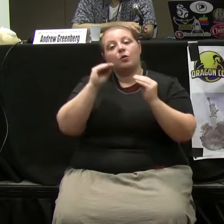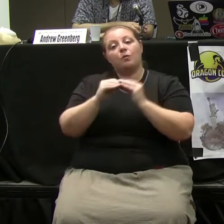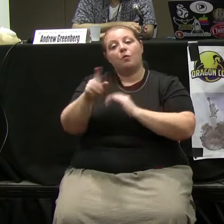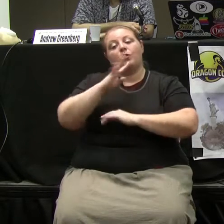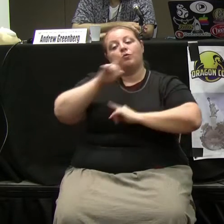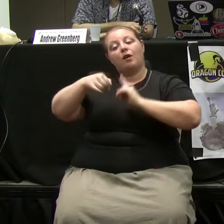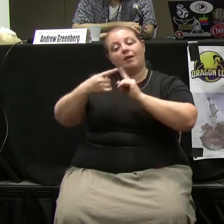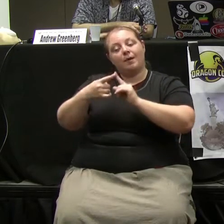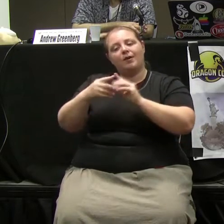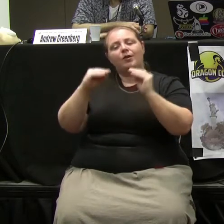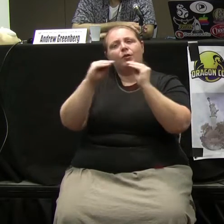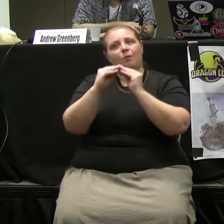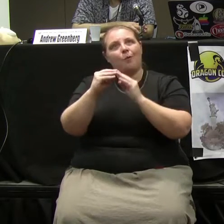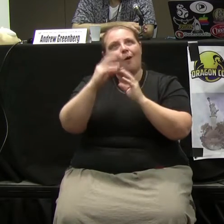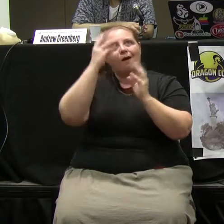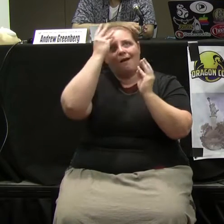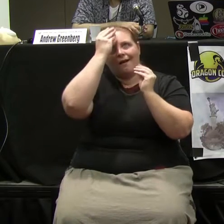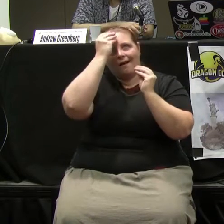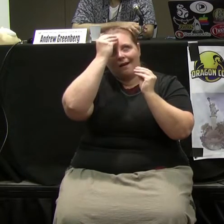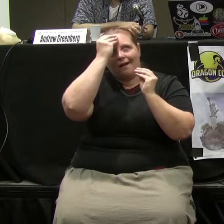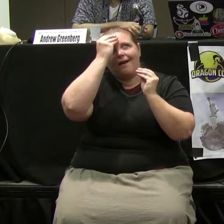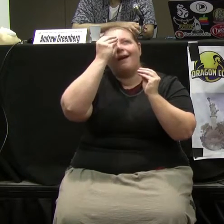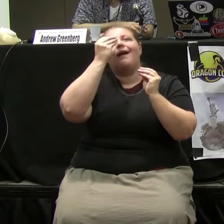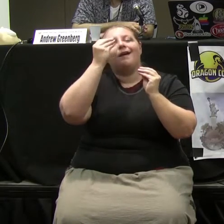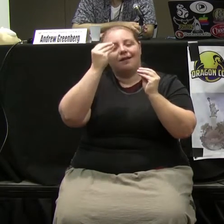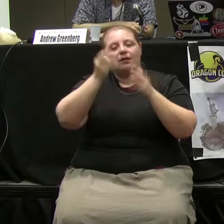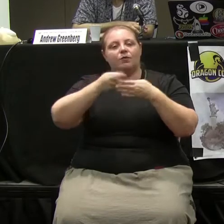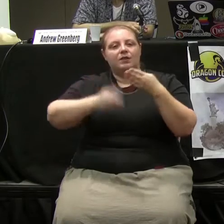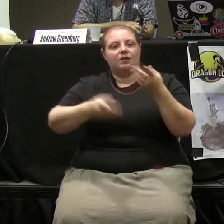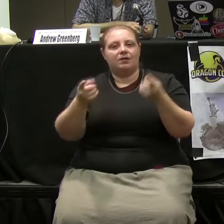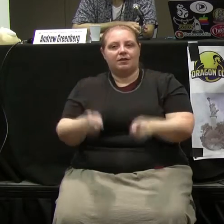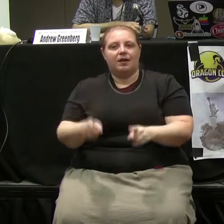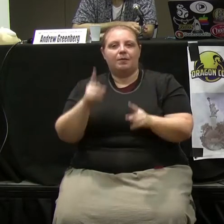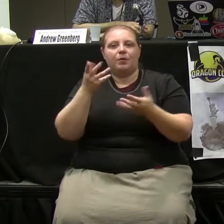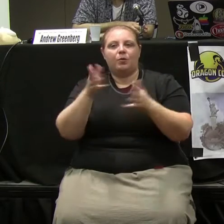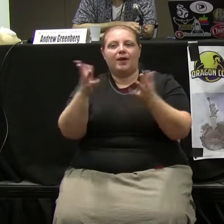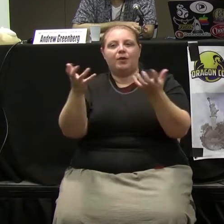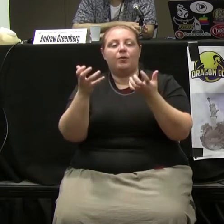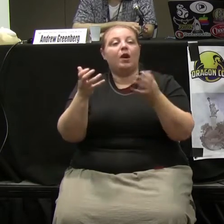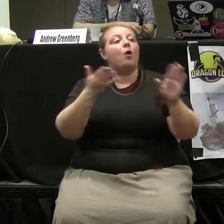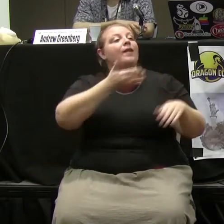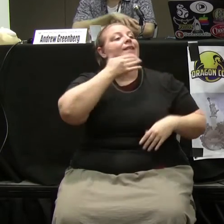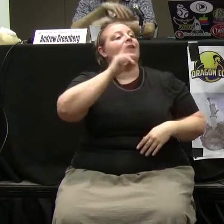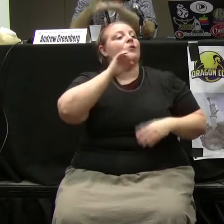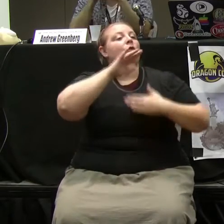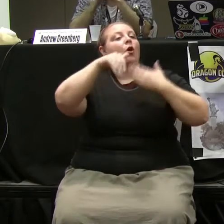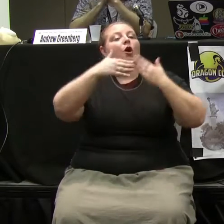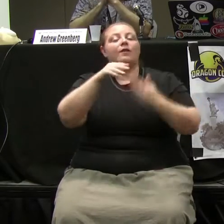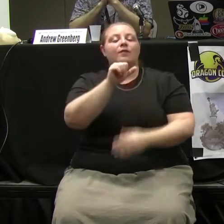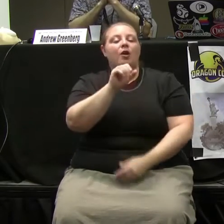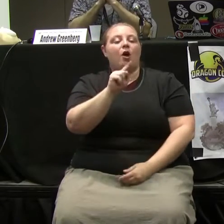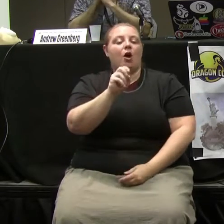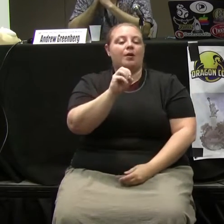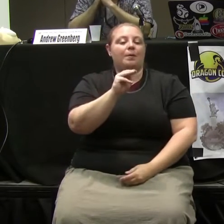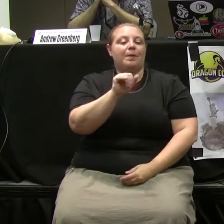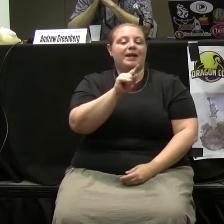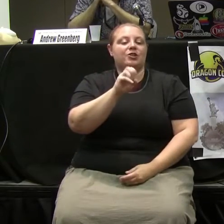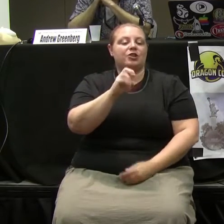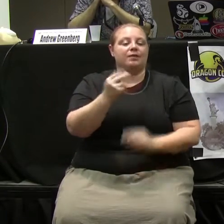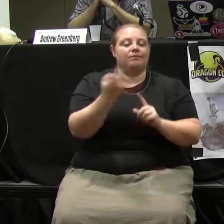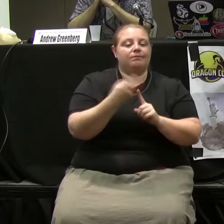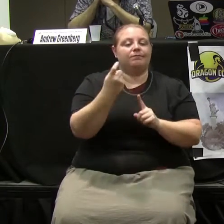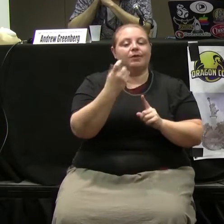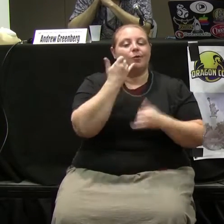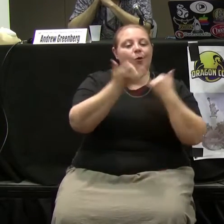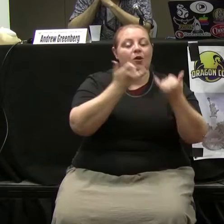more likely they are to agree with you in the end. So thank you for all those automated phone calls, by the way. I do appreciate those. I do